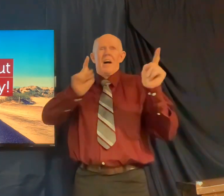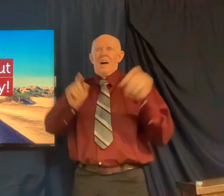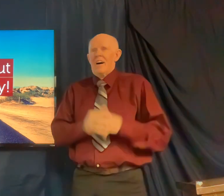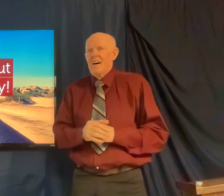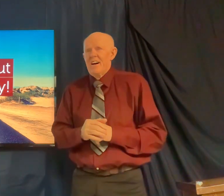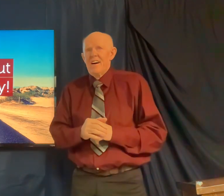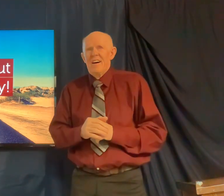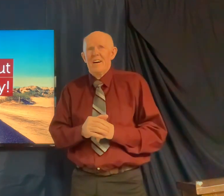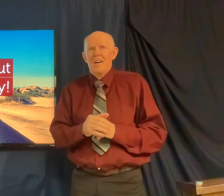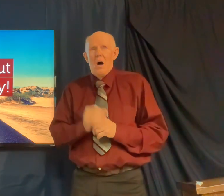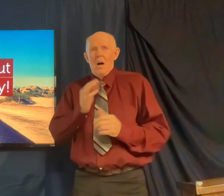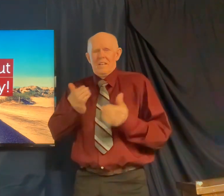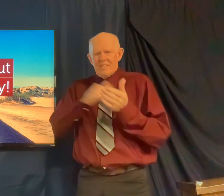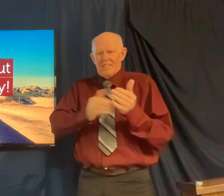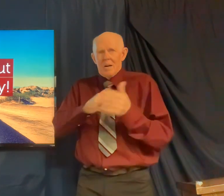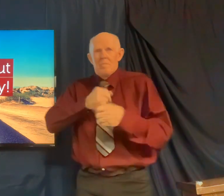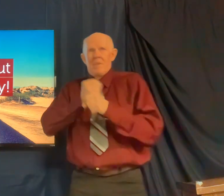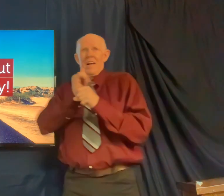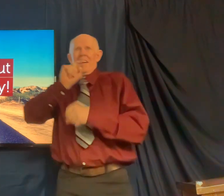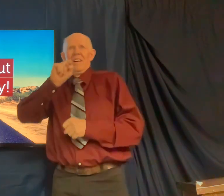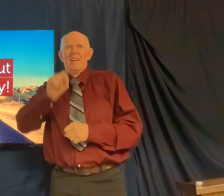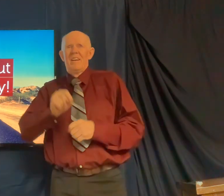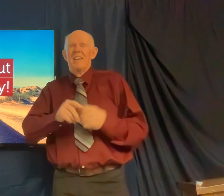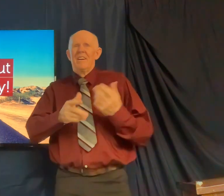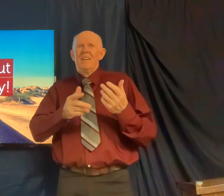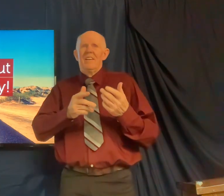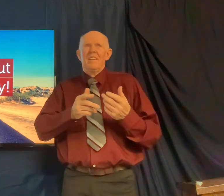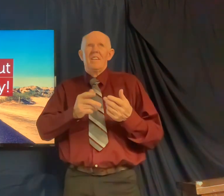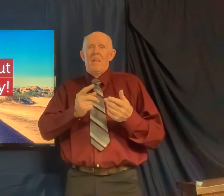Try again and again and again, and you'll be successful. You'll make it.